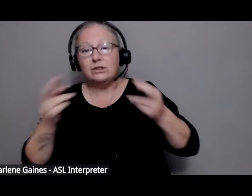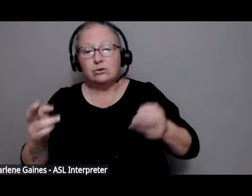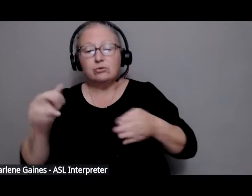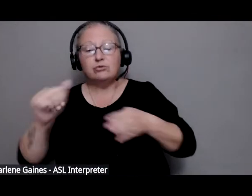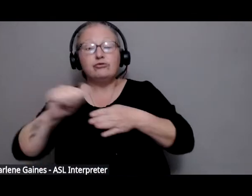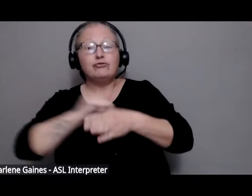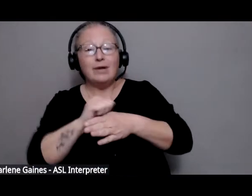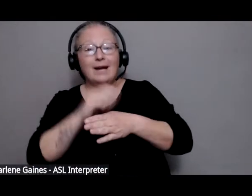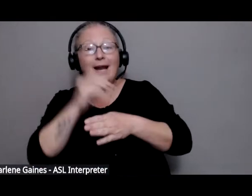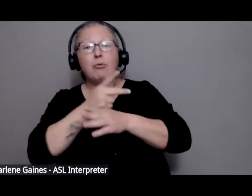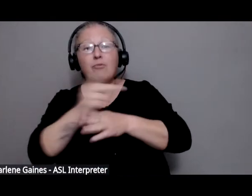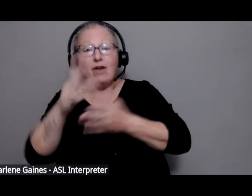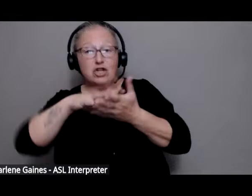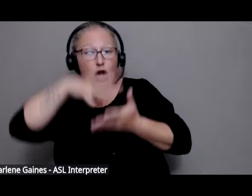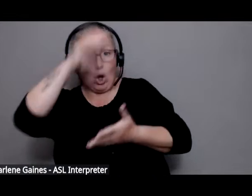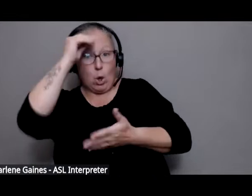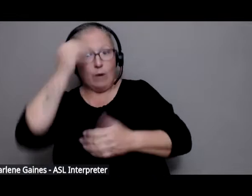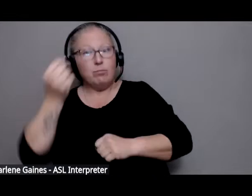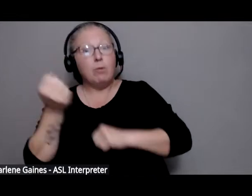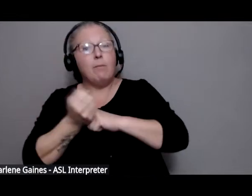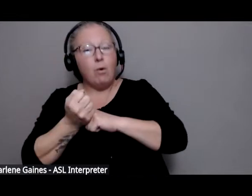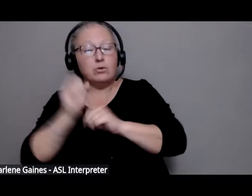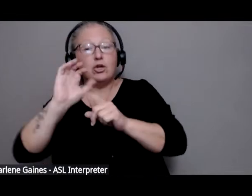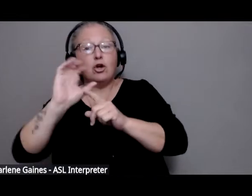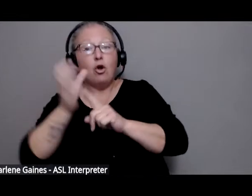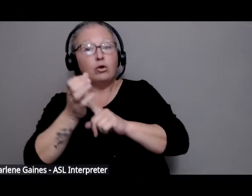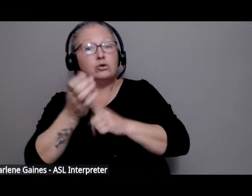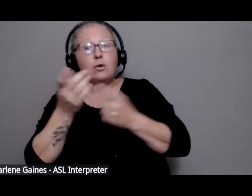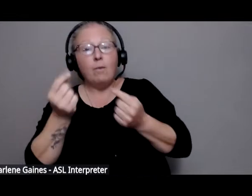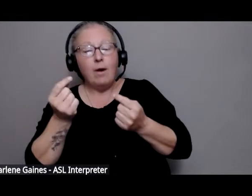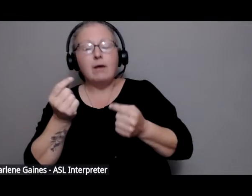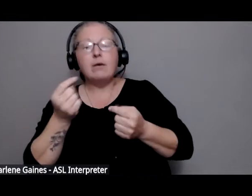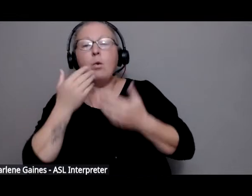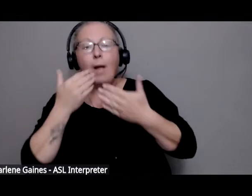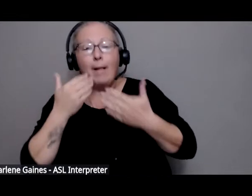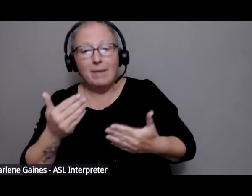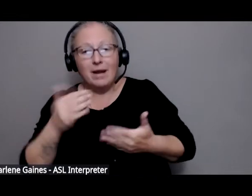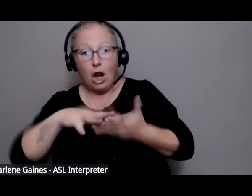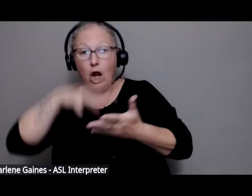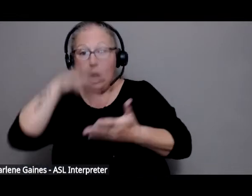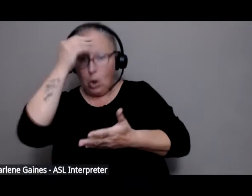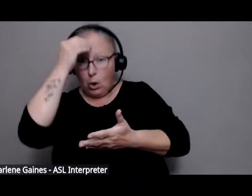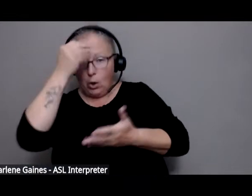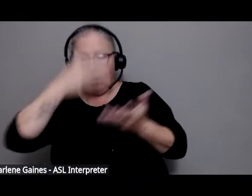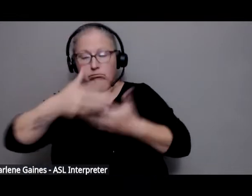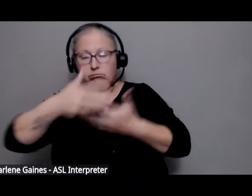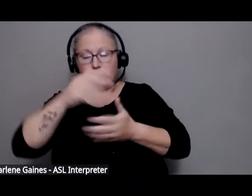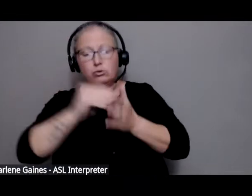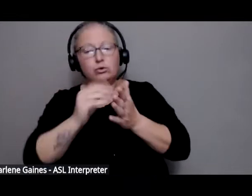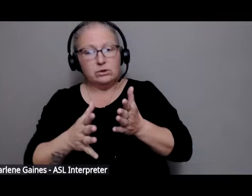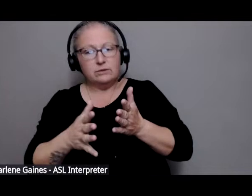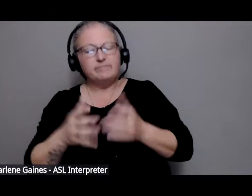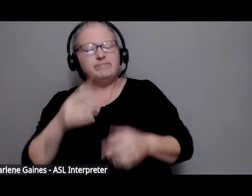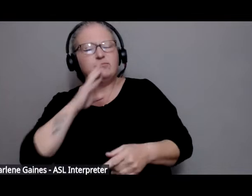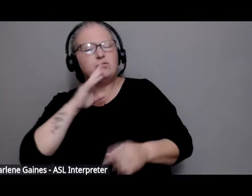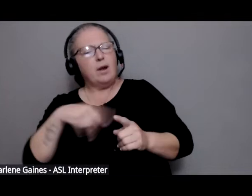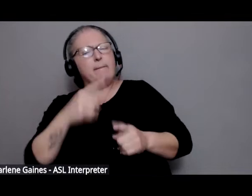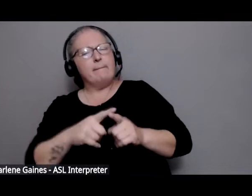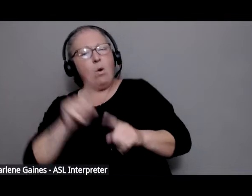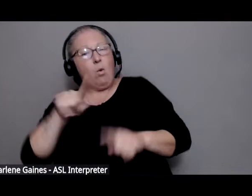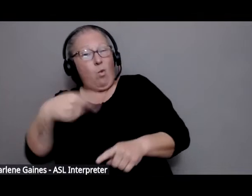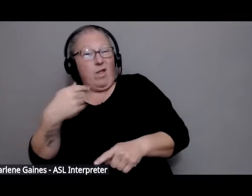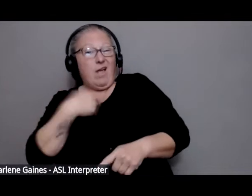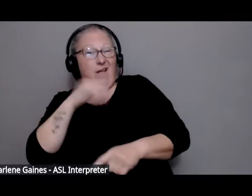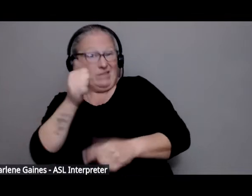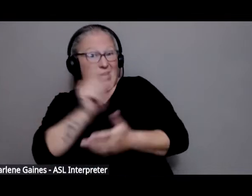and professional learning that promotes a culture of well-being and learning among students. I talked about how we only have about